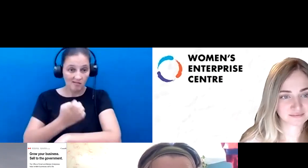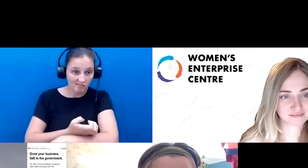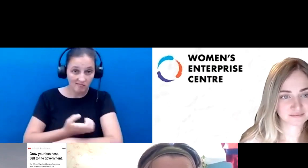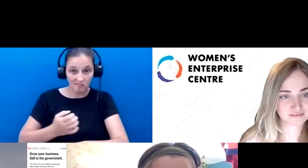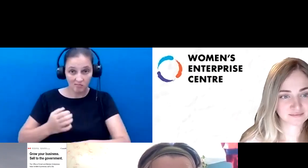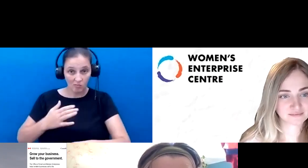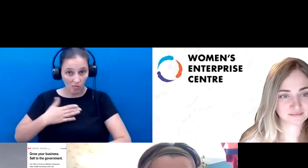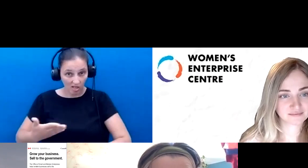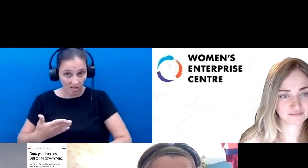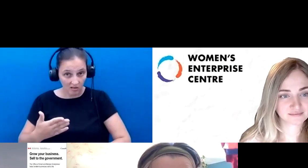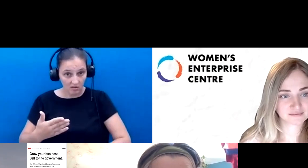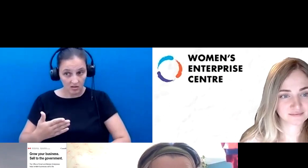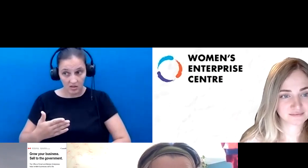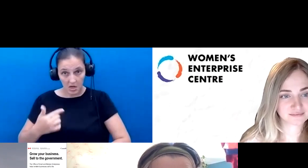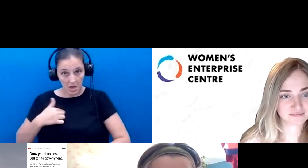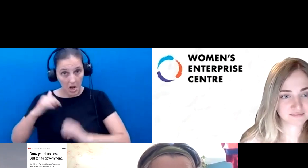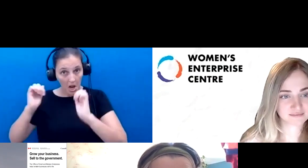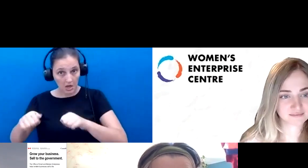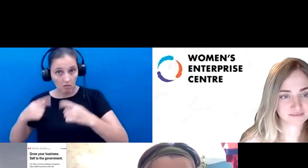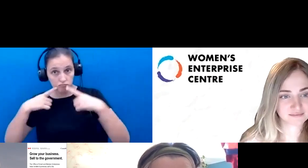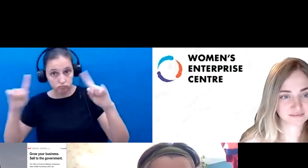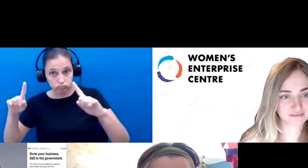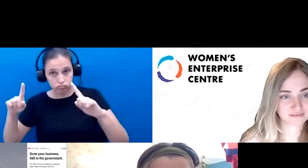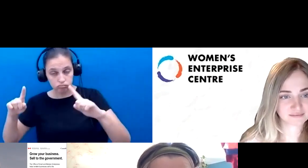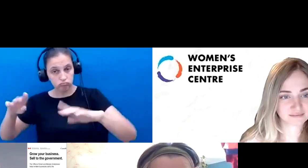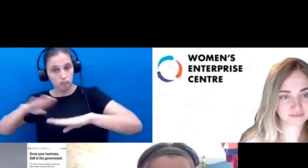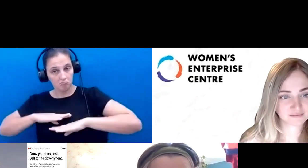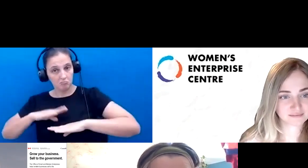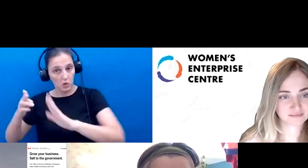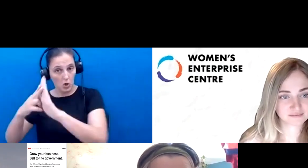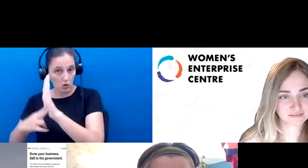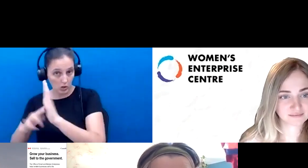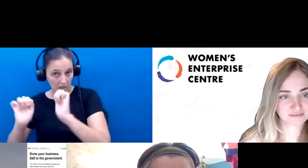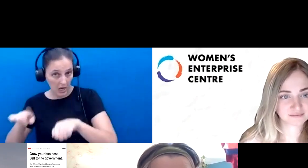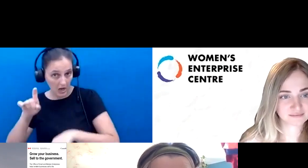And can I deliver the actual contract that is coming out the end of it?